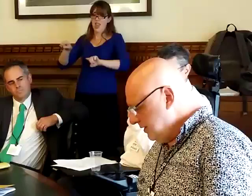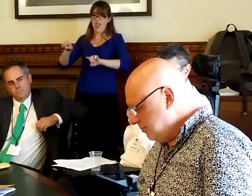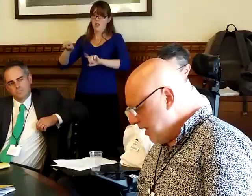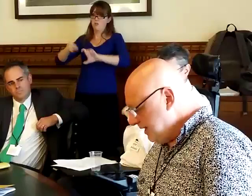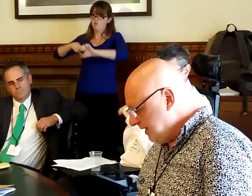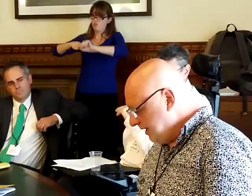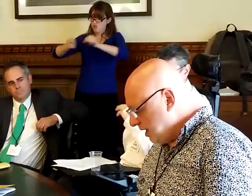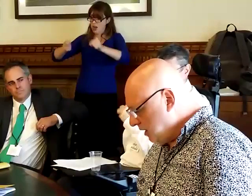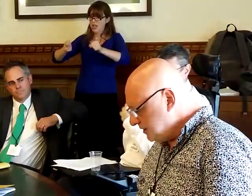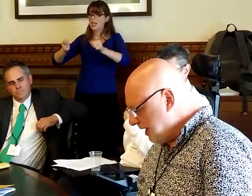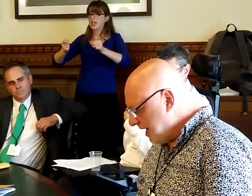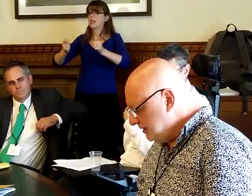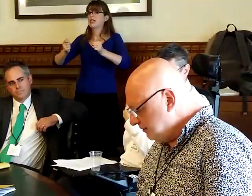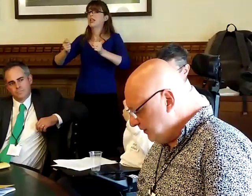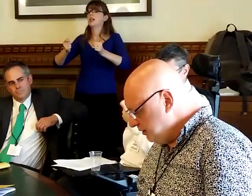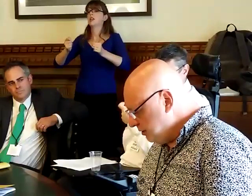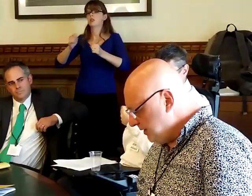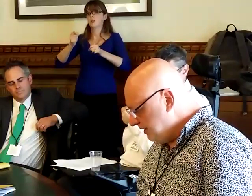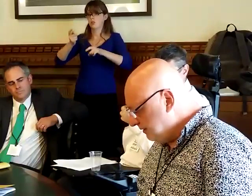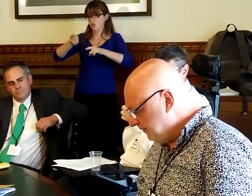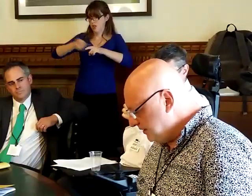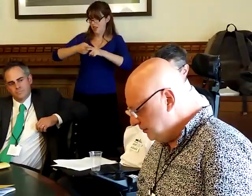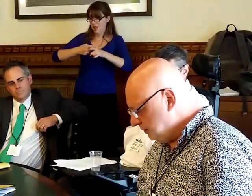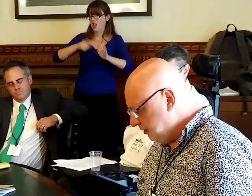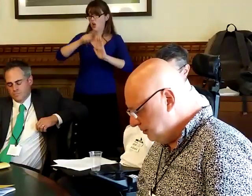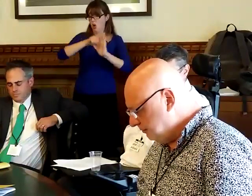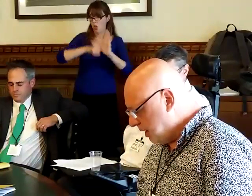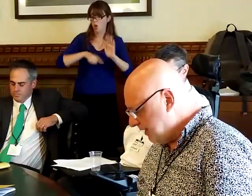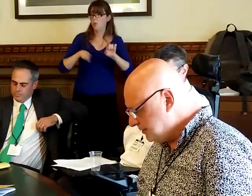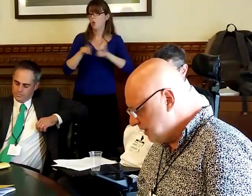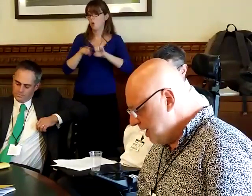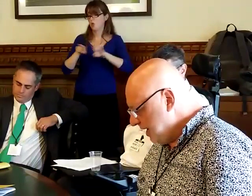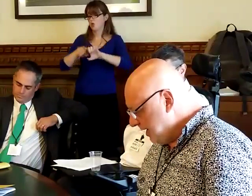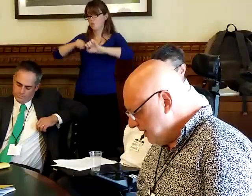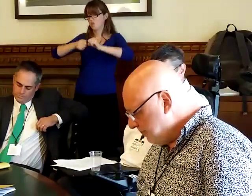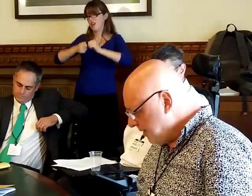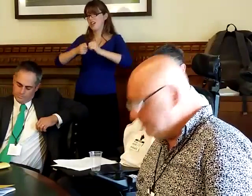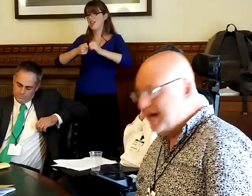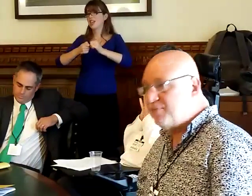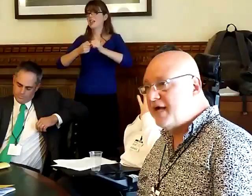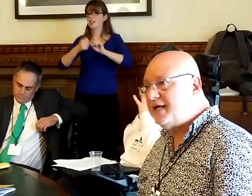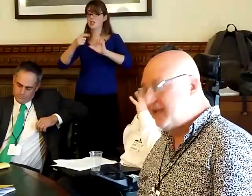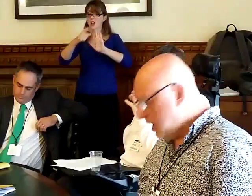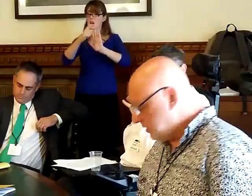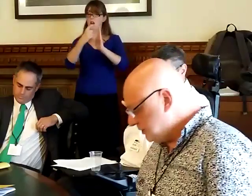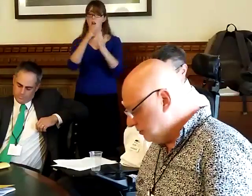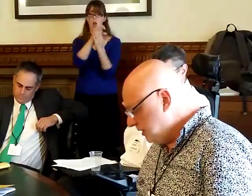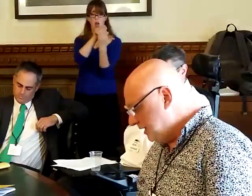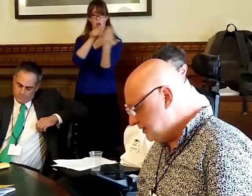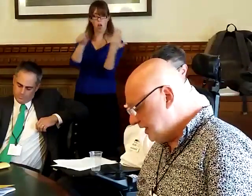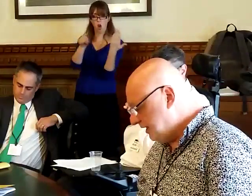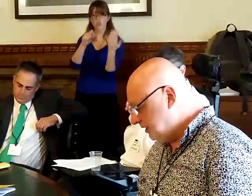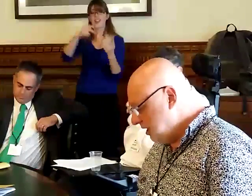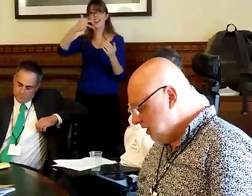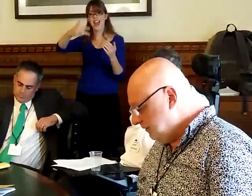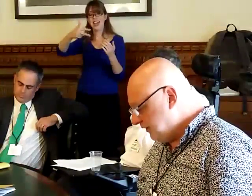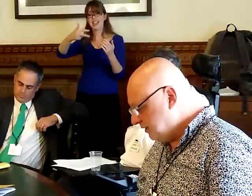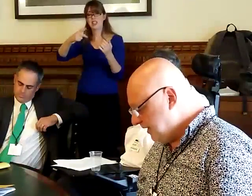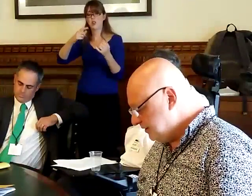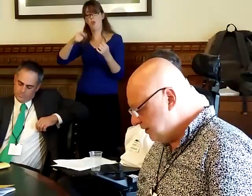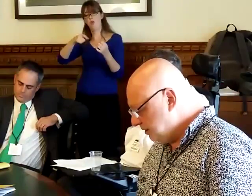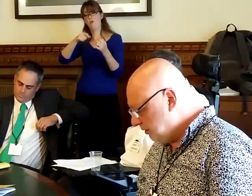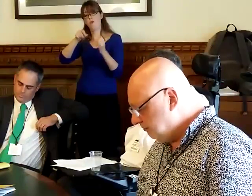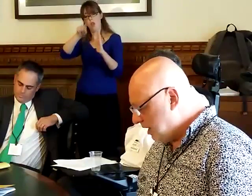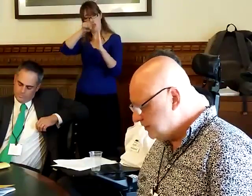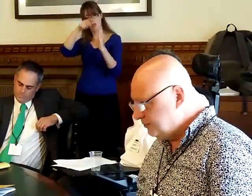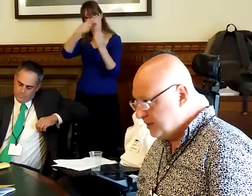law, they're breaking Article 8 of the European Convention on Human Rights, and they're breaking Article 19 of